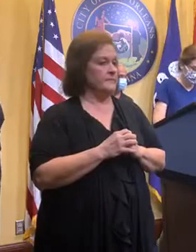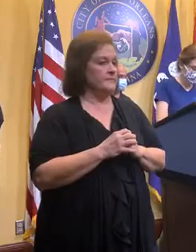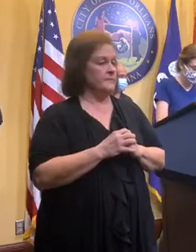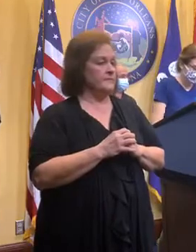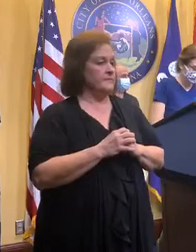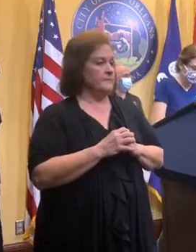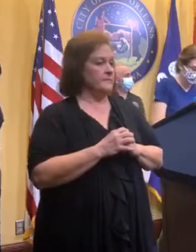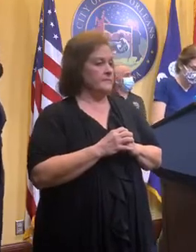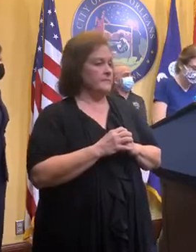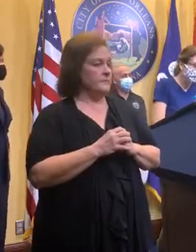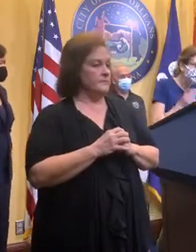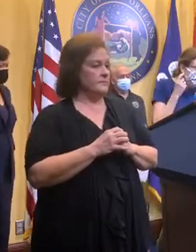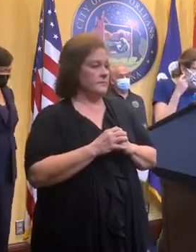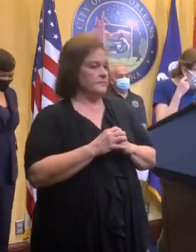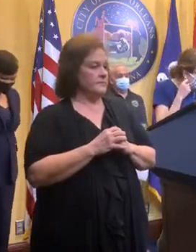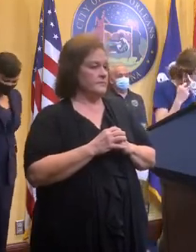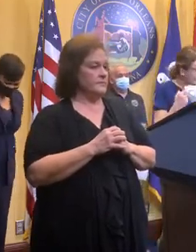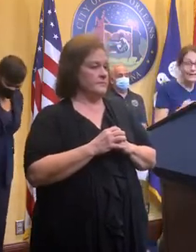Thank you.